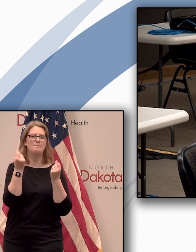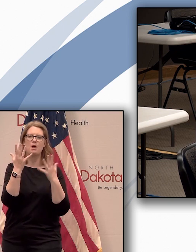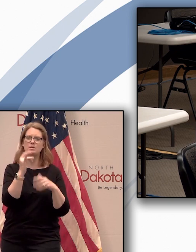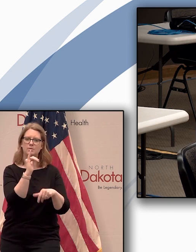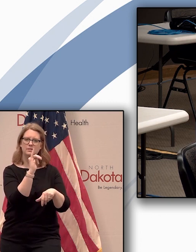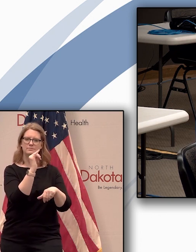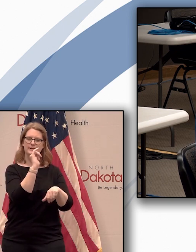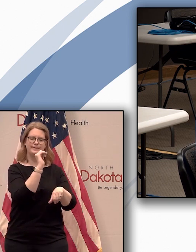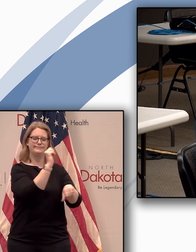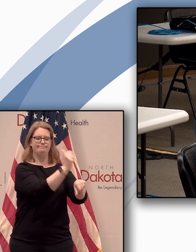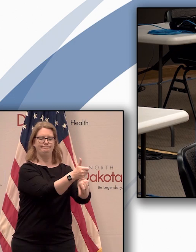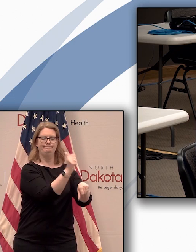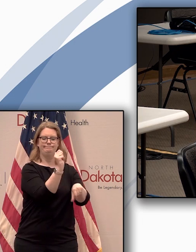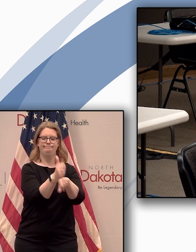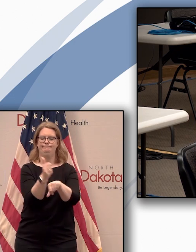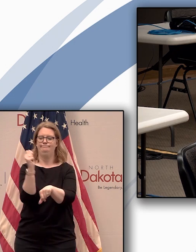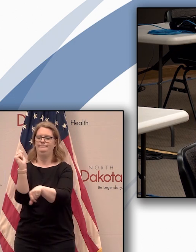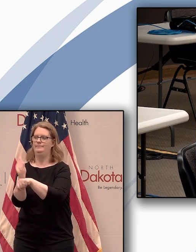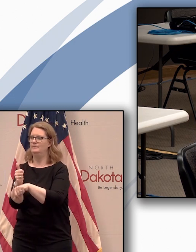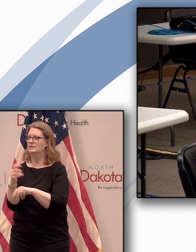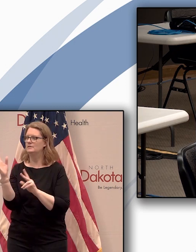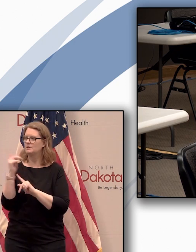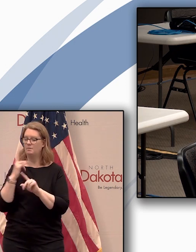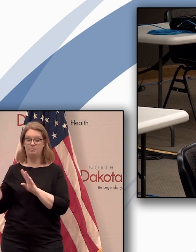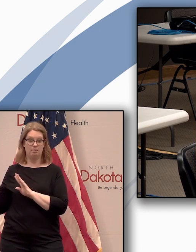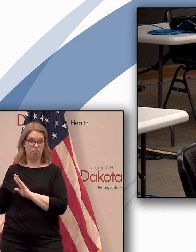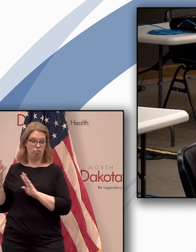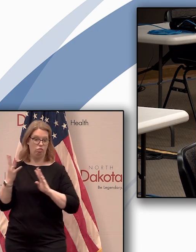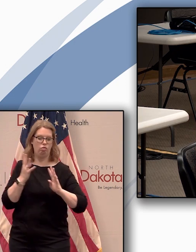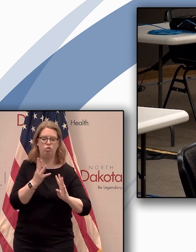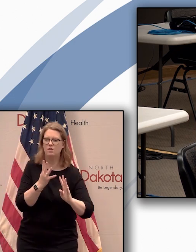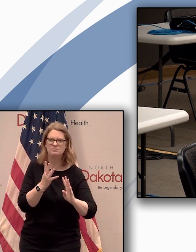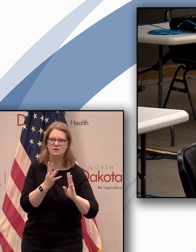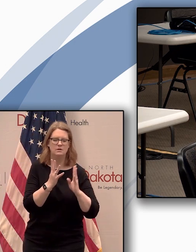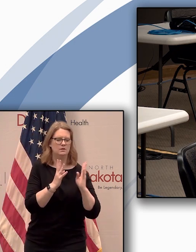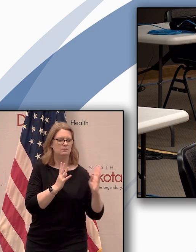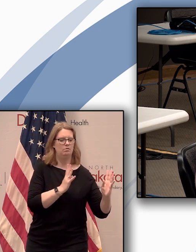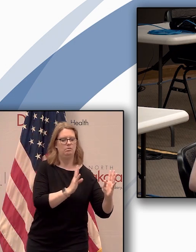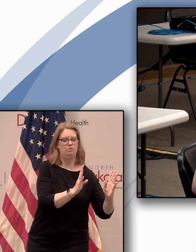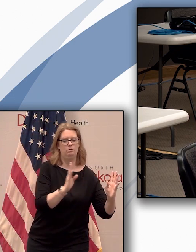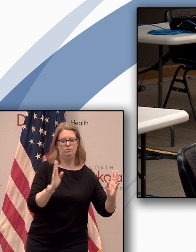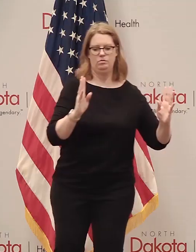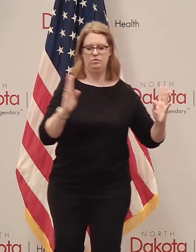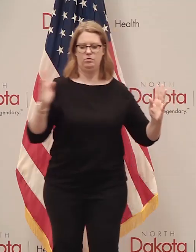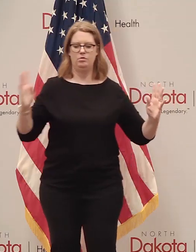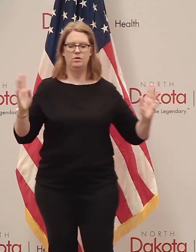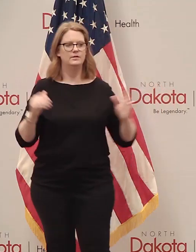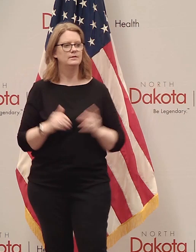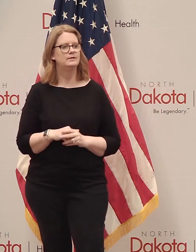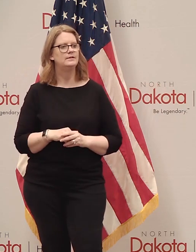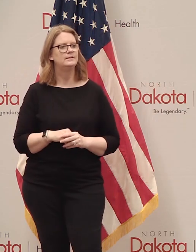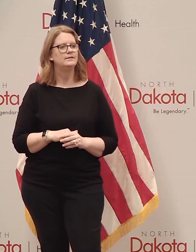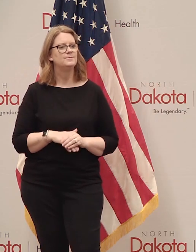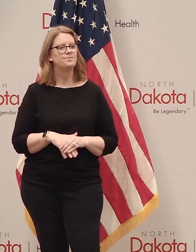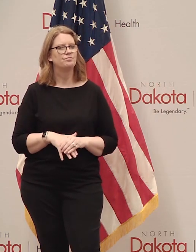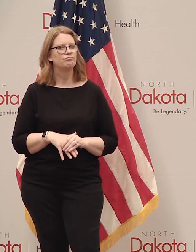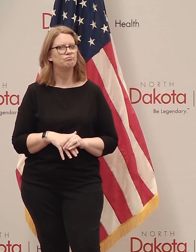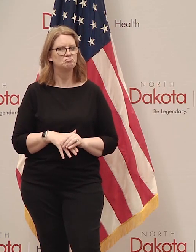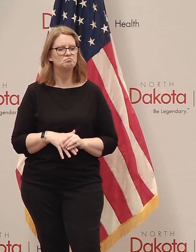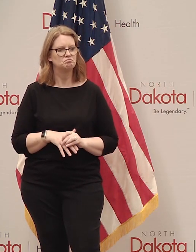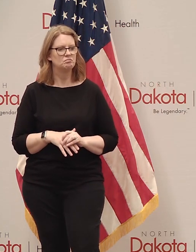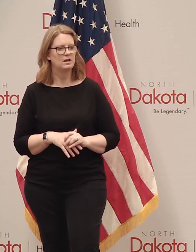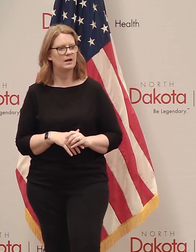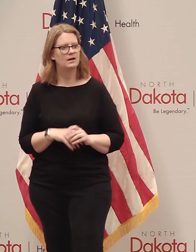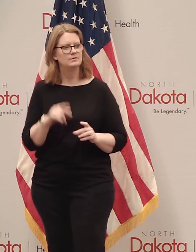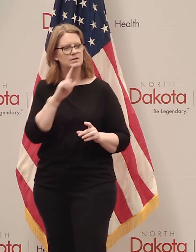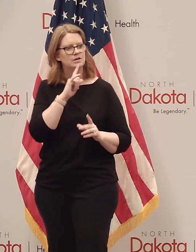where they could go, or keep people spread apart so they're not all lined up right next to each other? What's that going to look like? I'm certain that the people